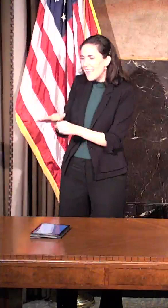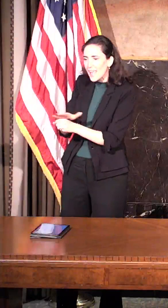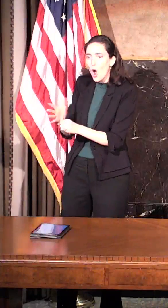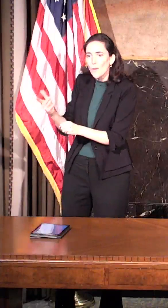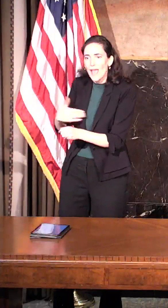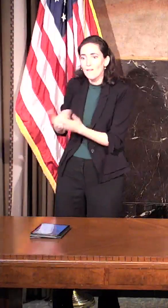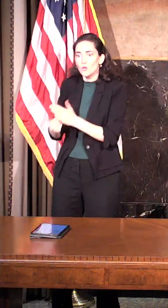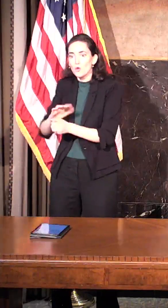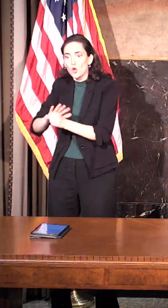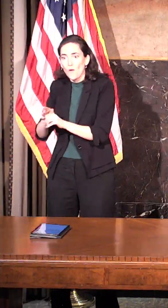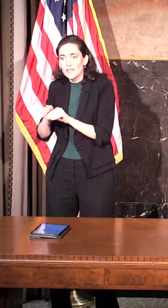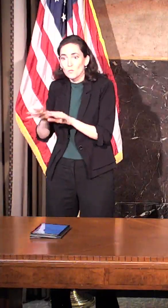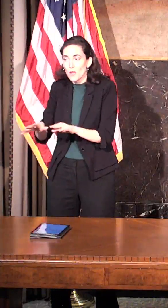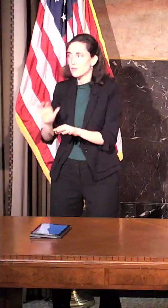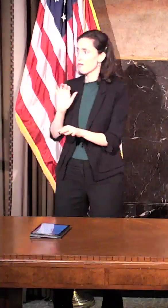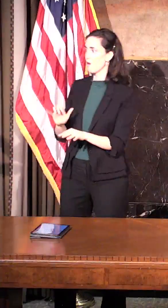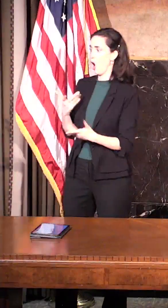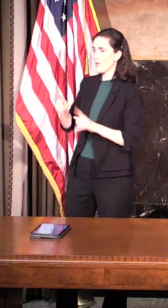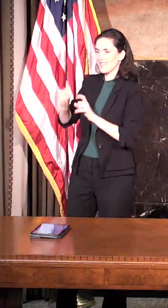had.